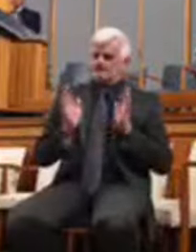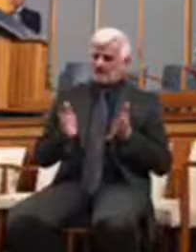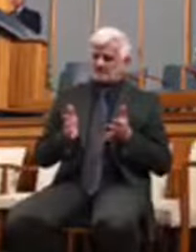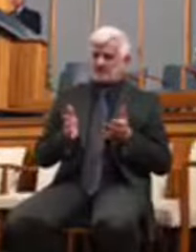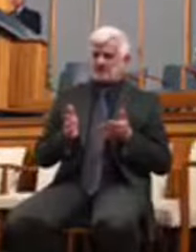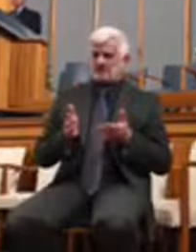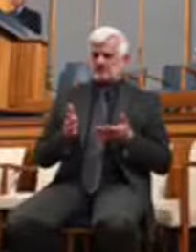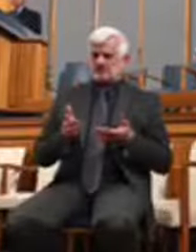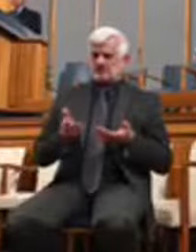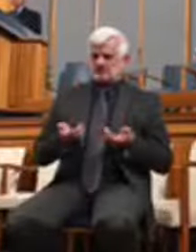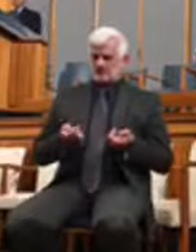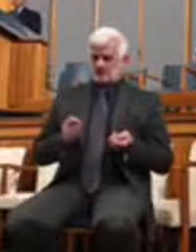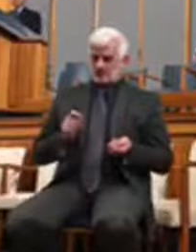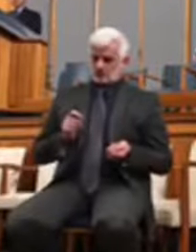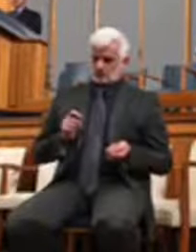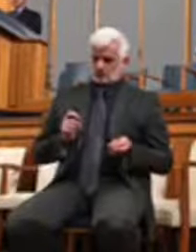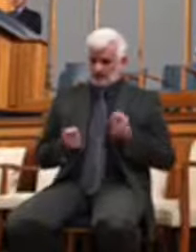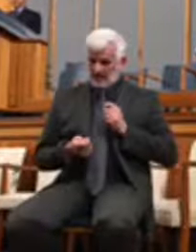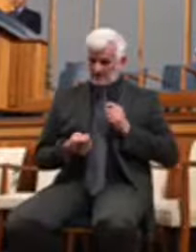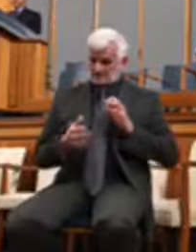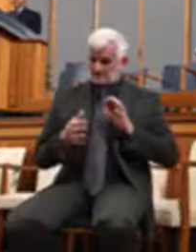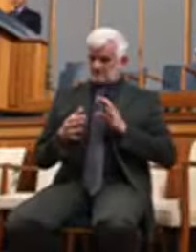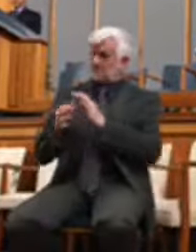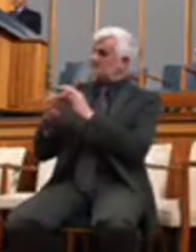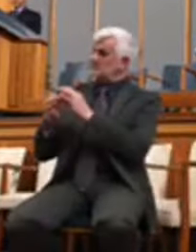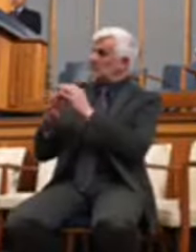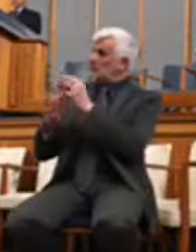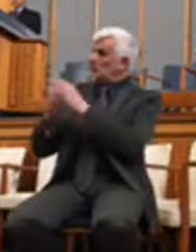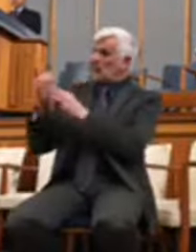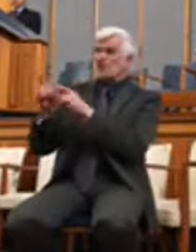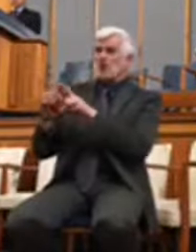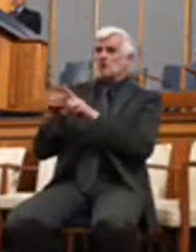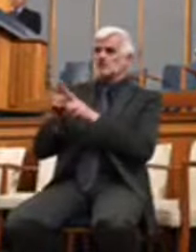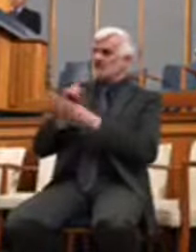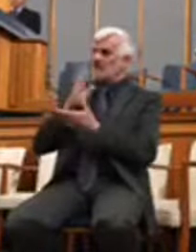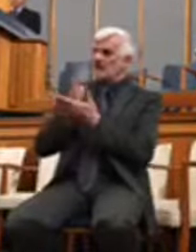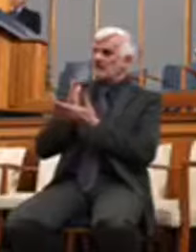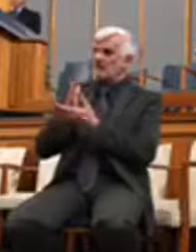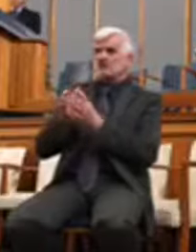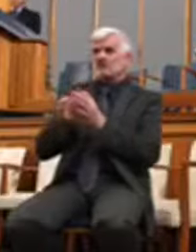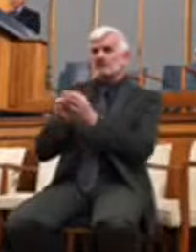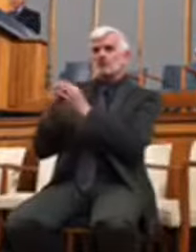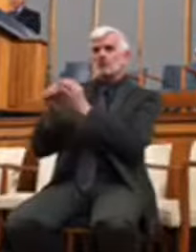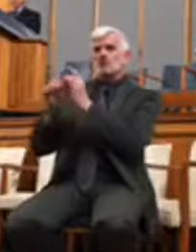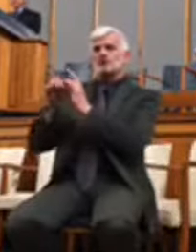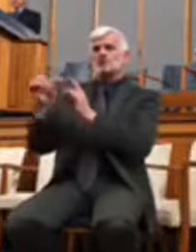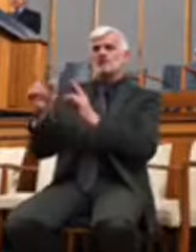repentance toward God and faith toward the Lord Jesus Christ.